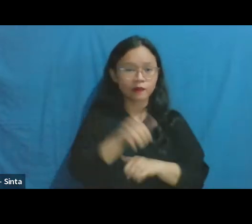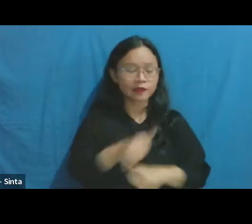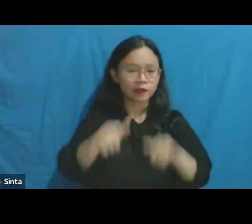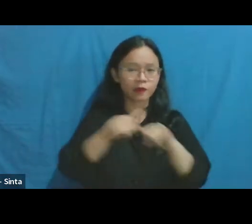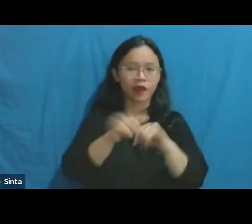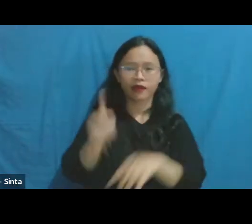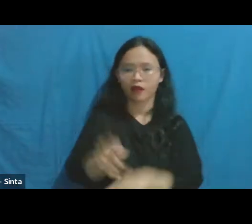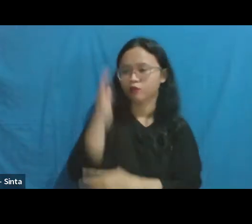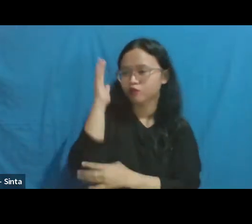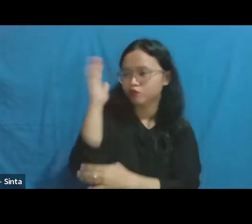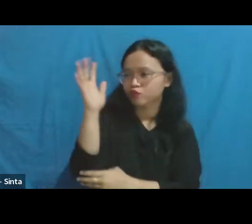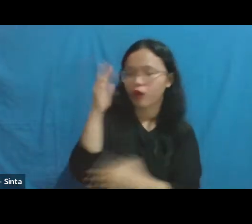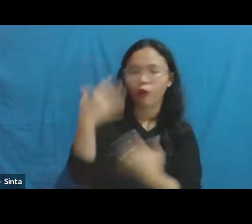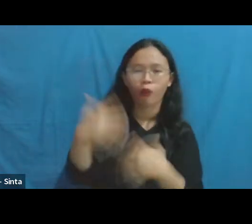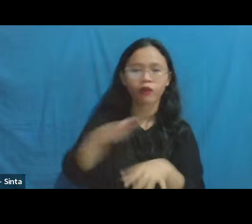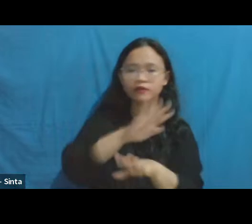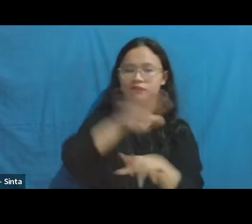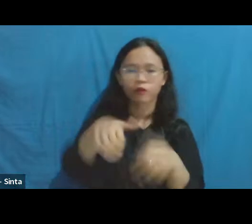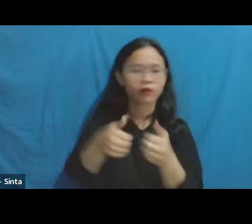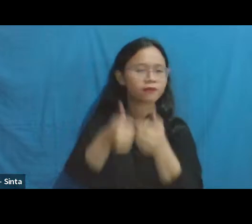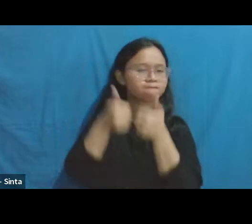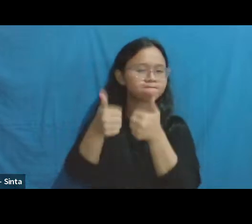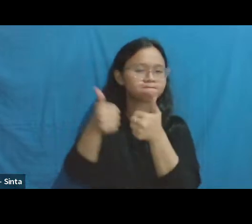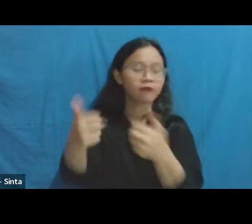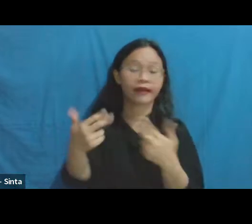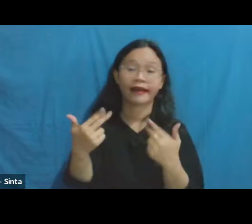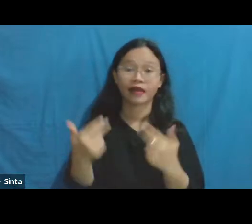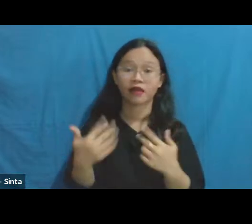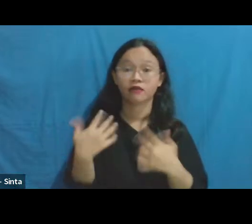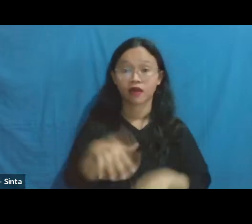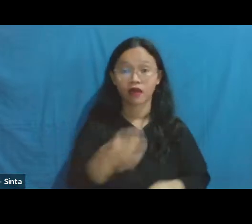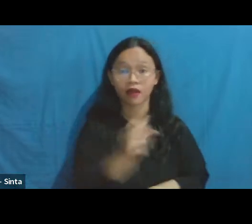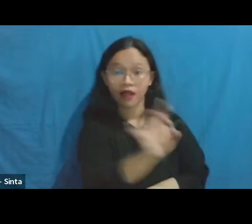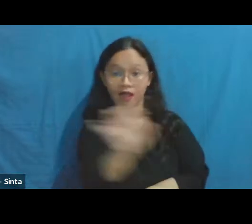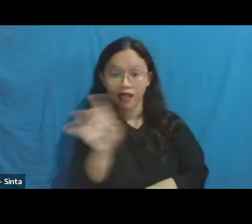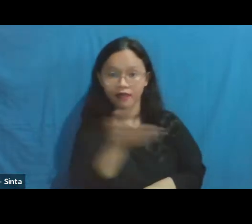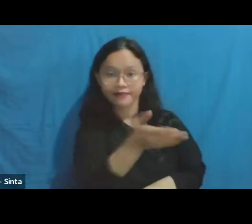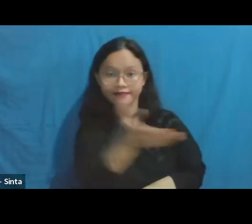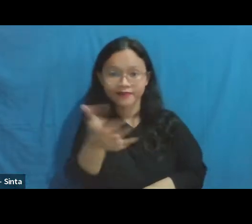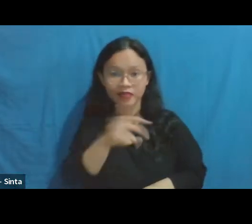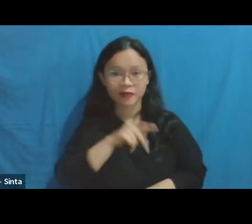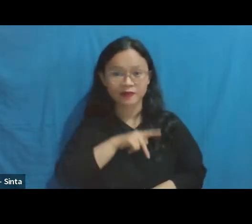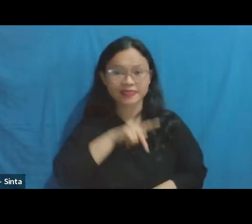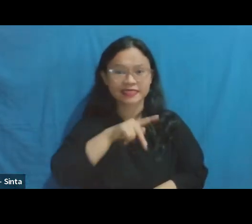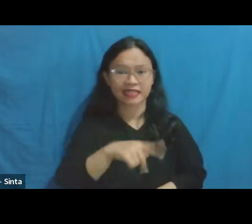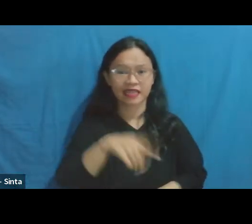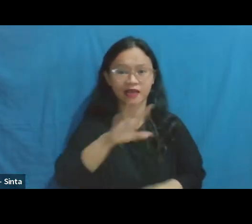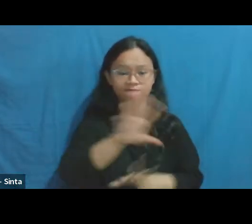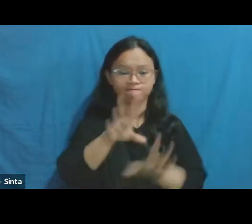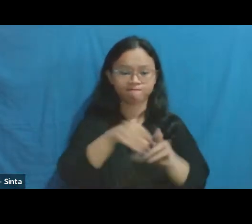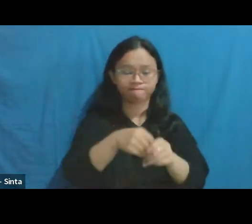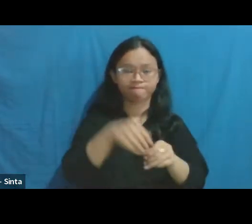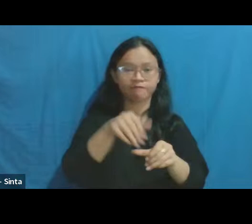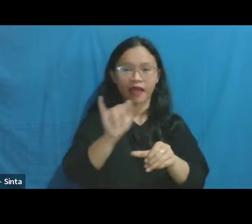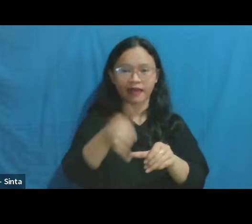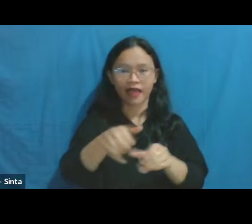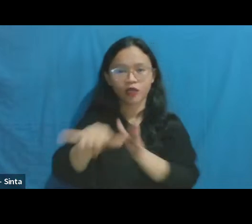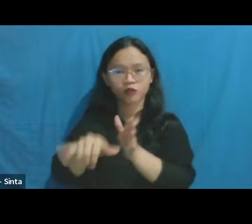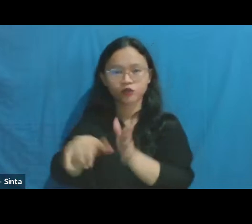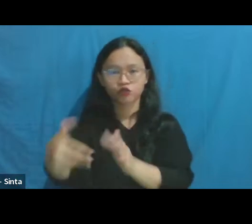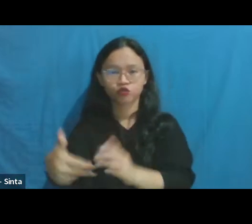participants joining via Zoom and also YouTube Tapal UK. Okay, we will